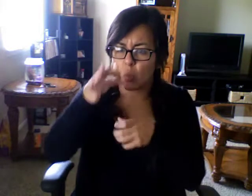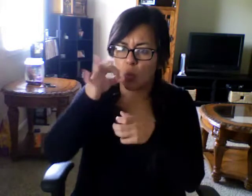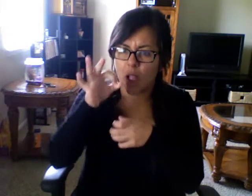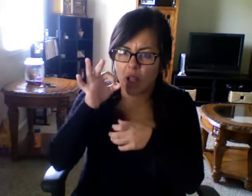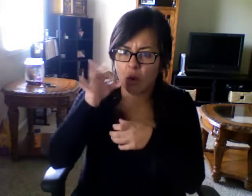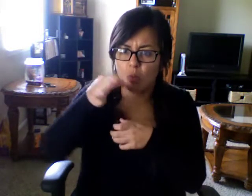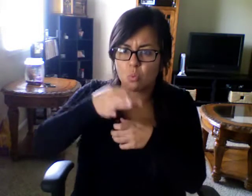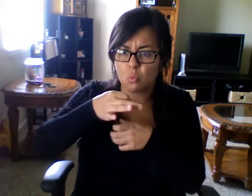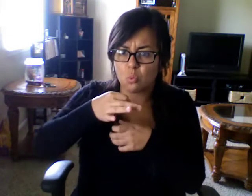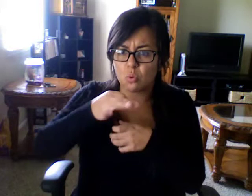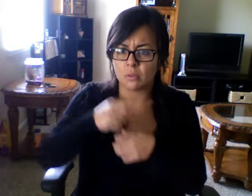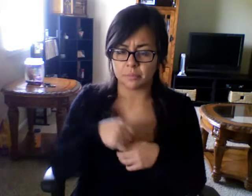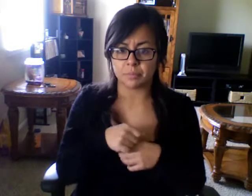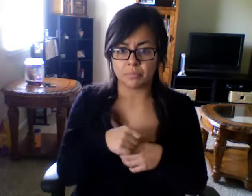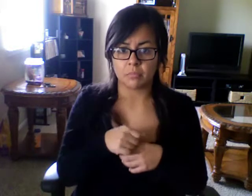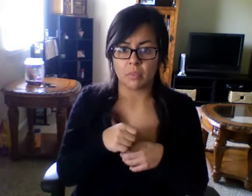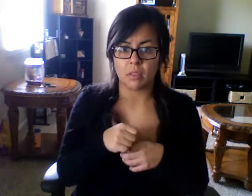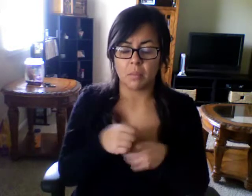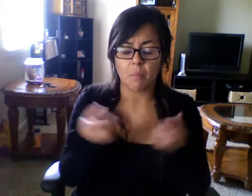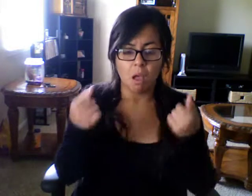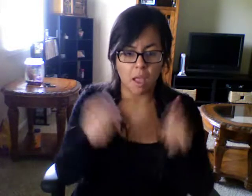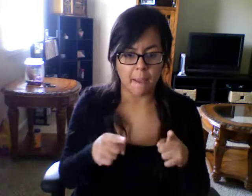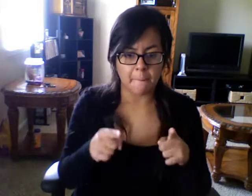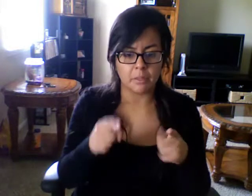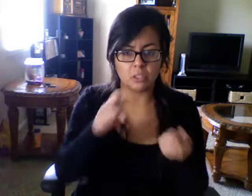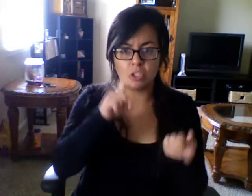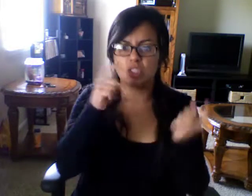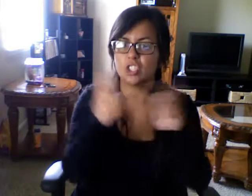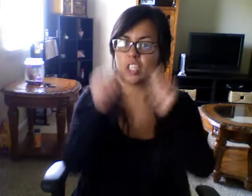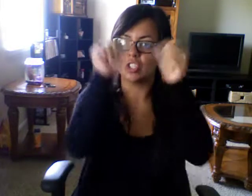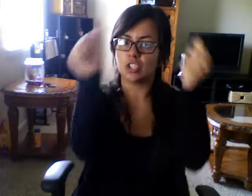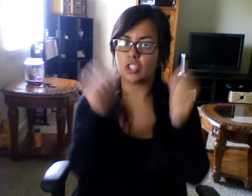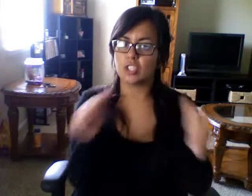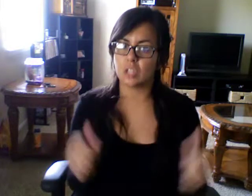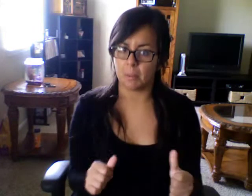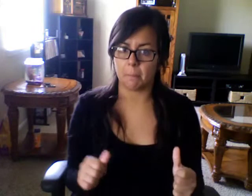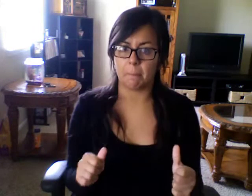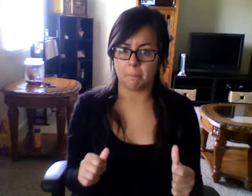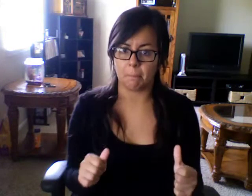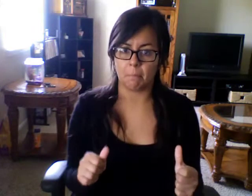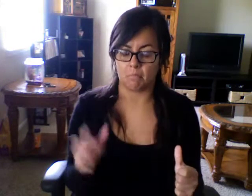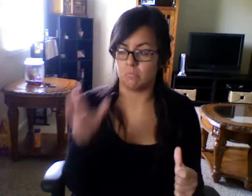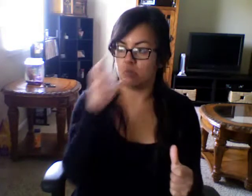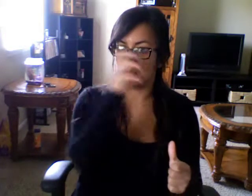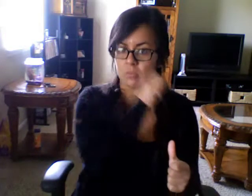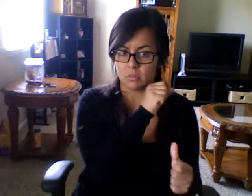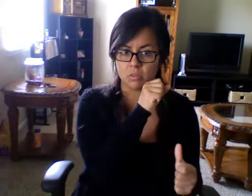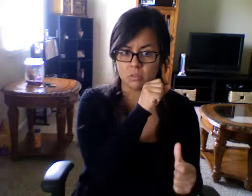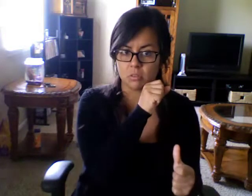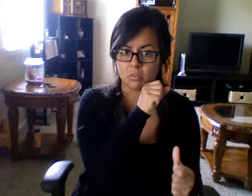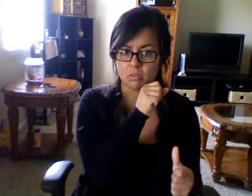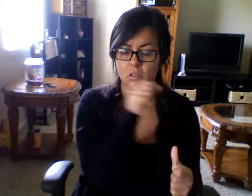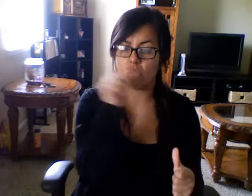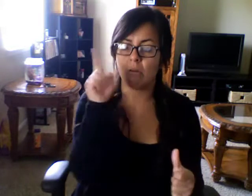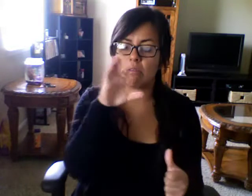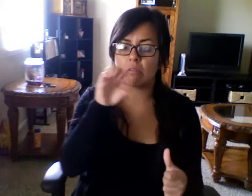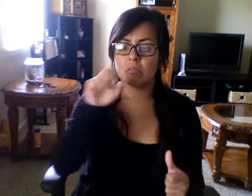were changing shape. In effect, the cancer cell was forgetting it was cancer and becoming a normal cell.